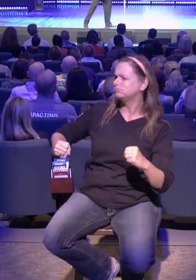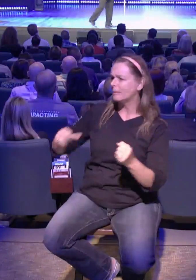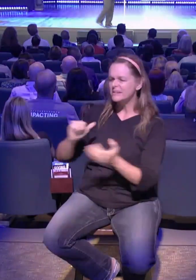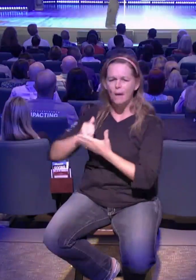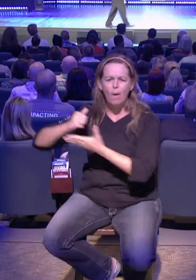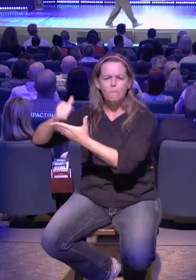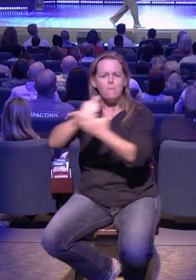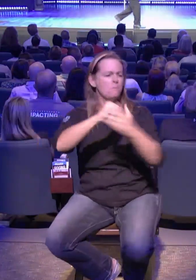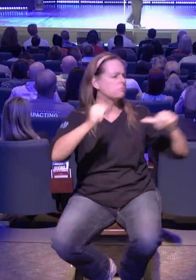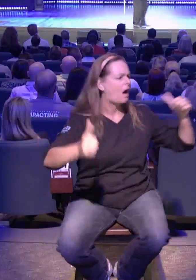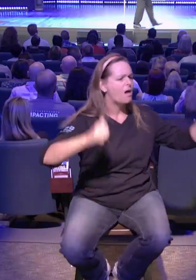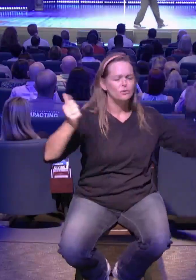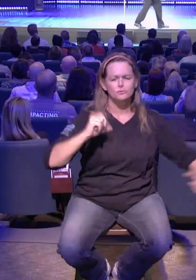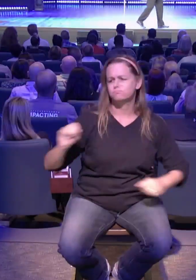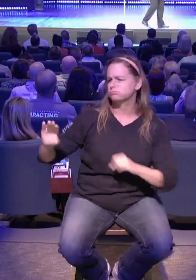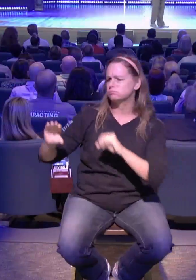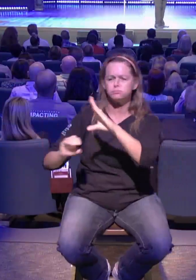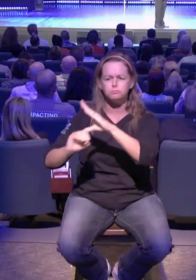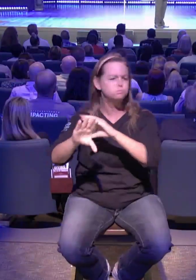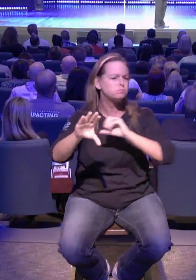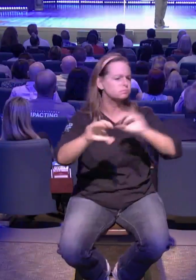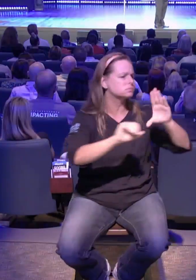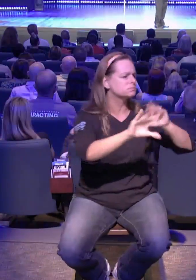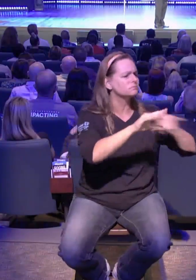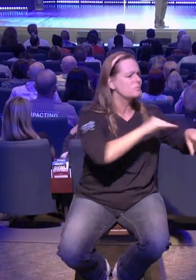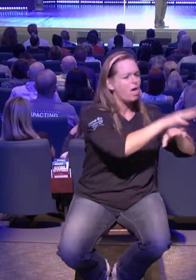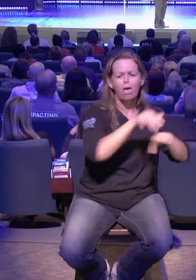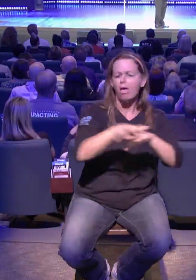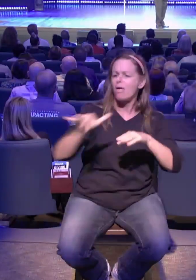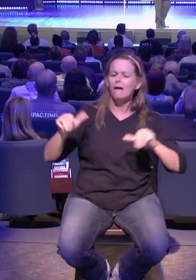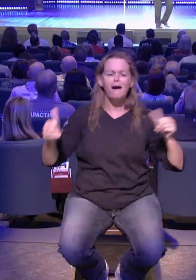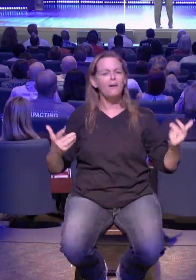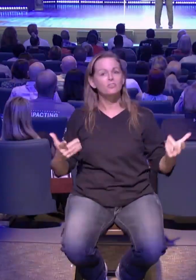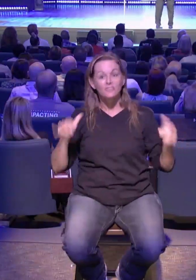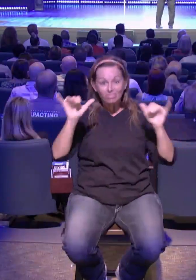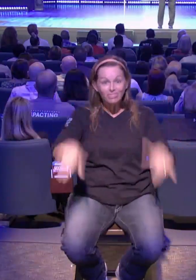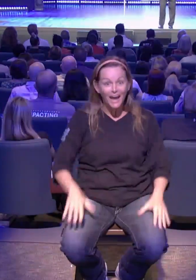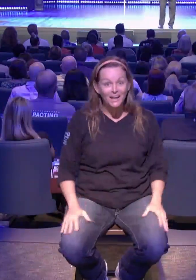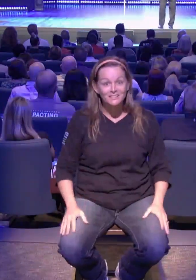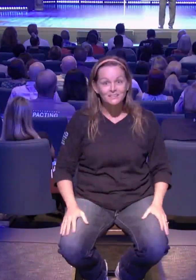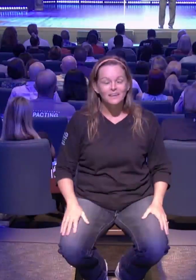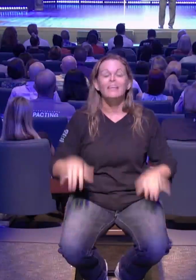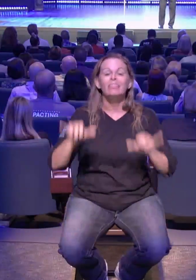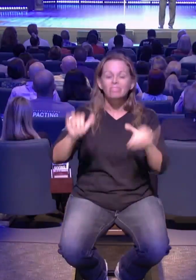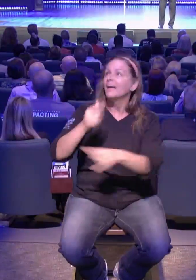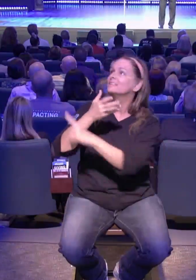us, every day, everywhere we go, we're on mission because